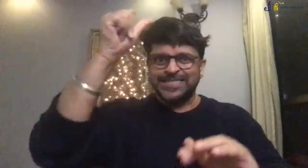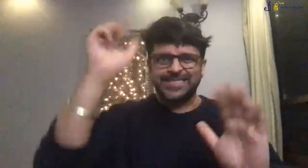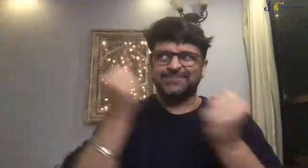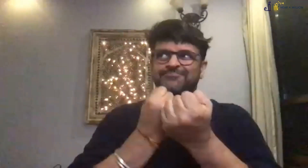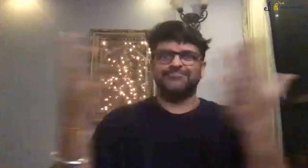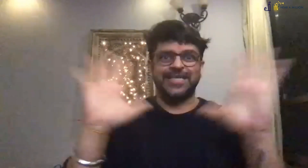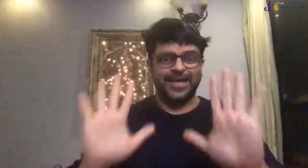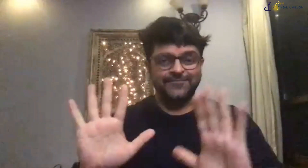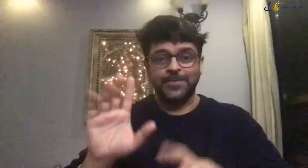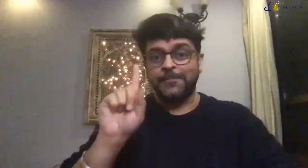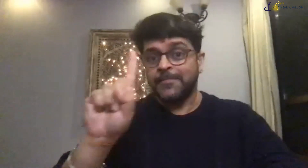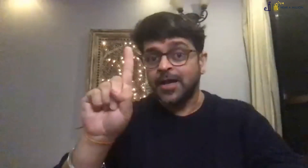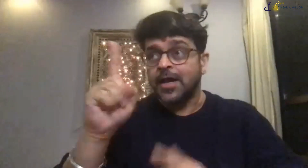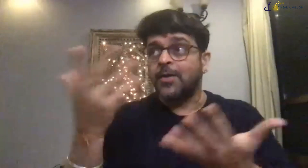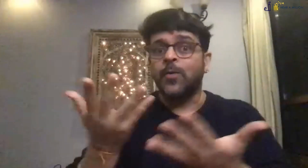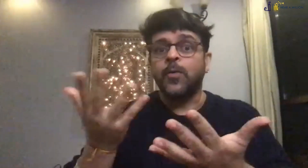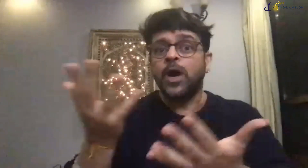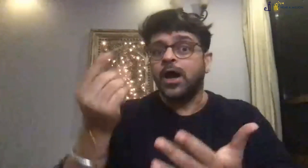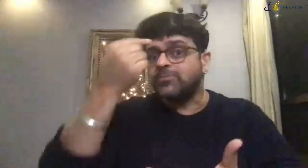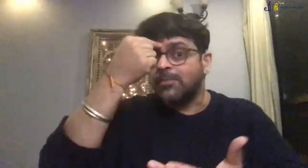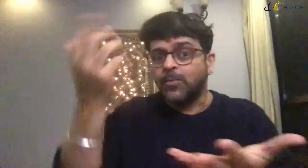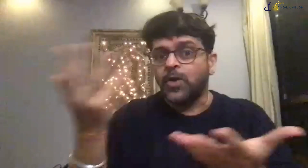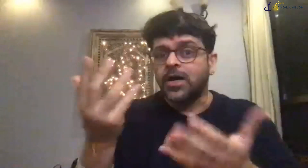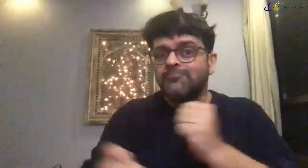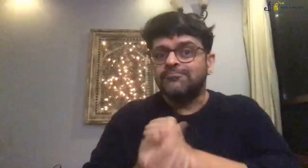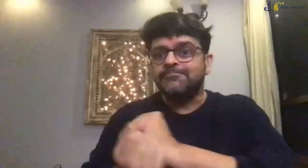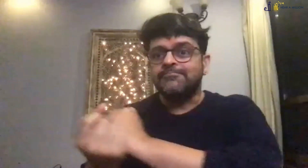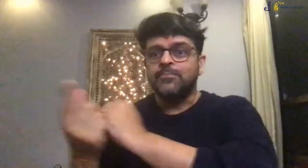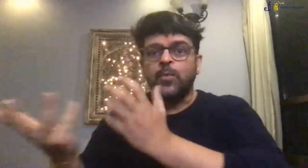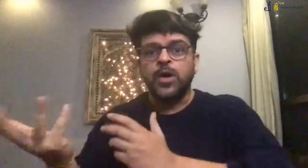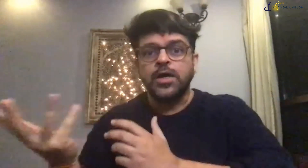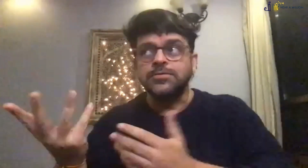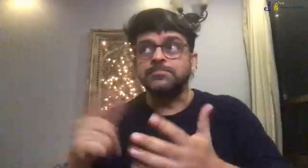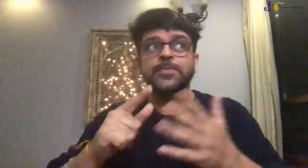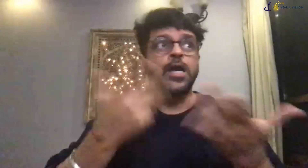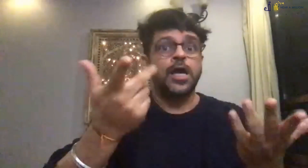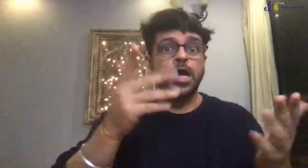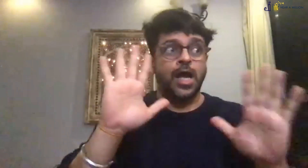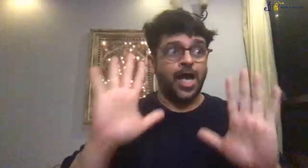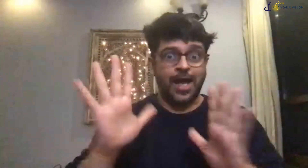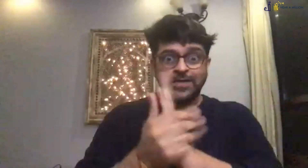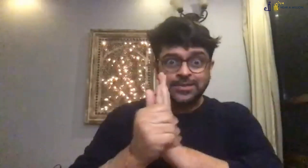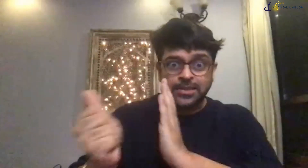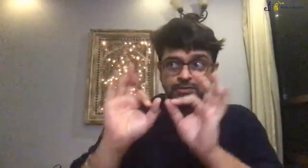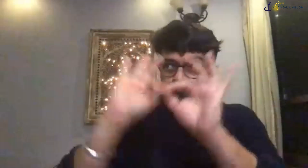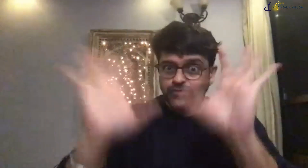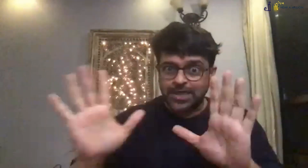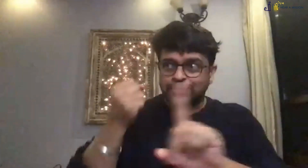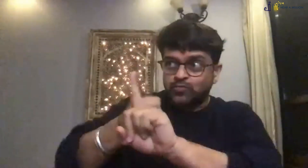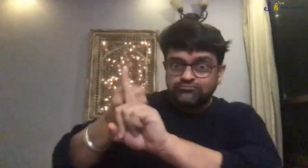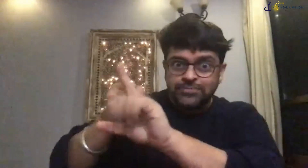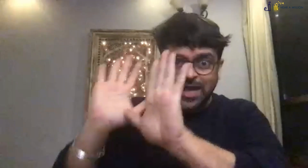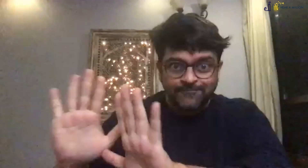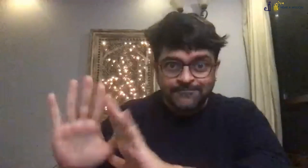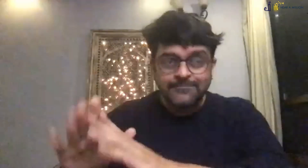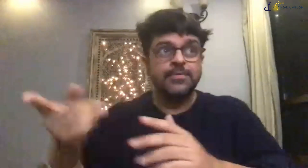lot of advocacy for the country as well. However, the issue that lies, the things that we're observing that are happening,